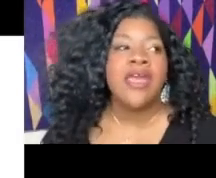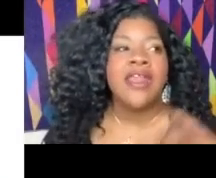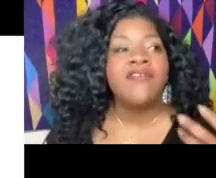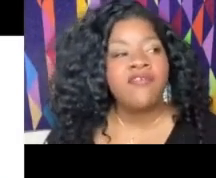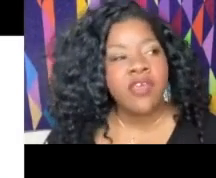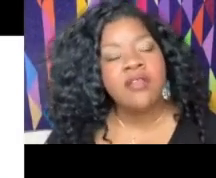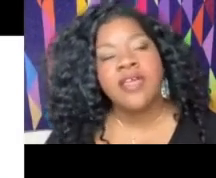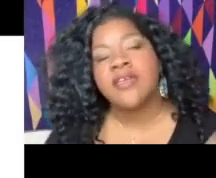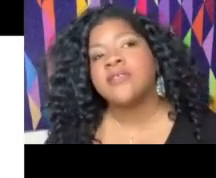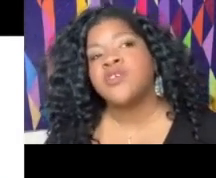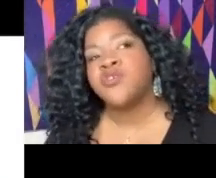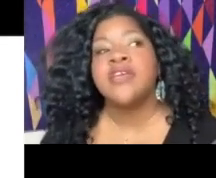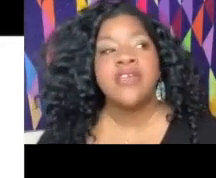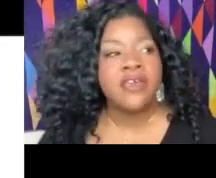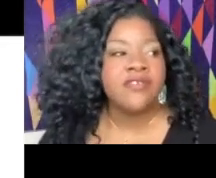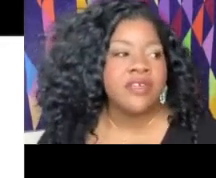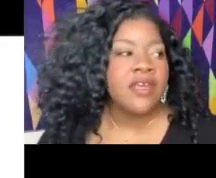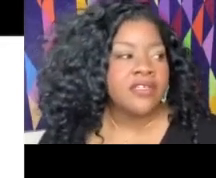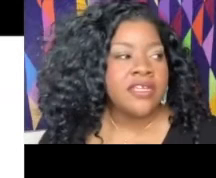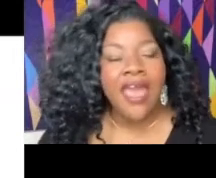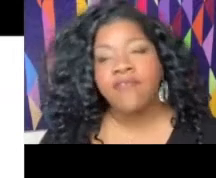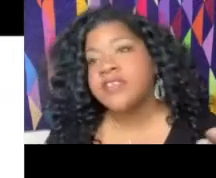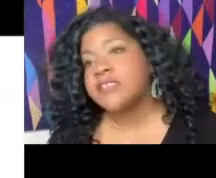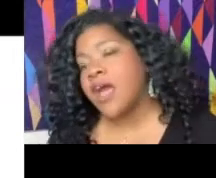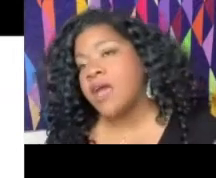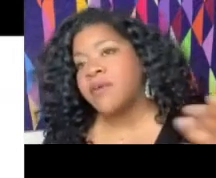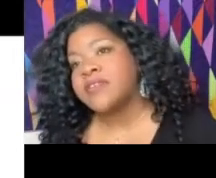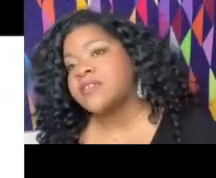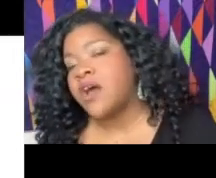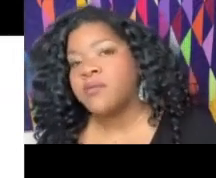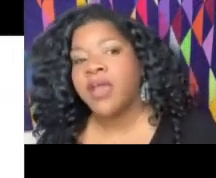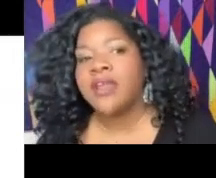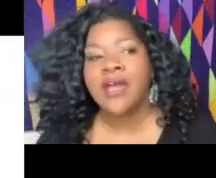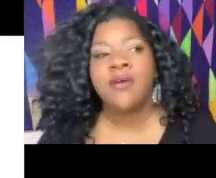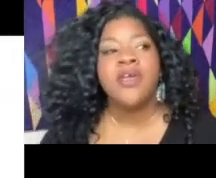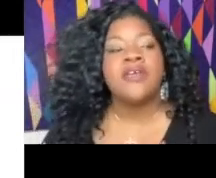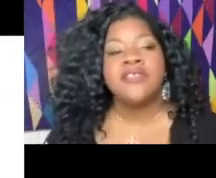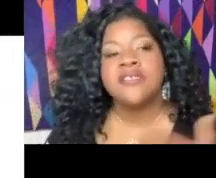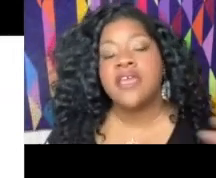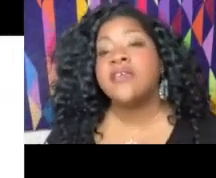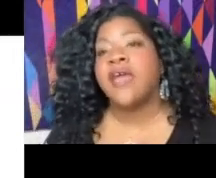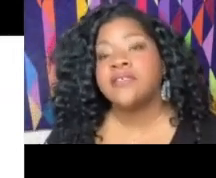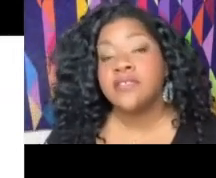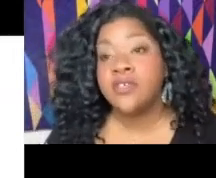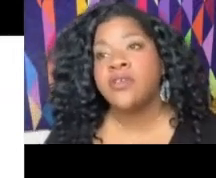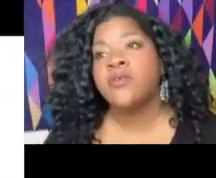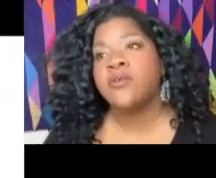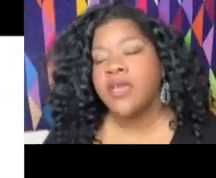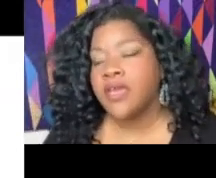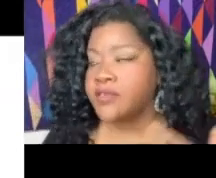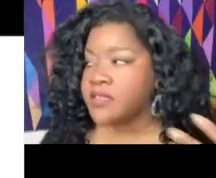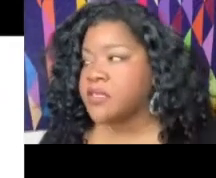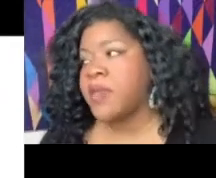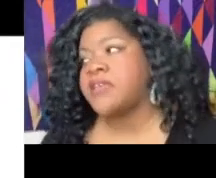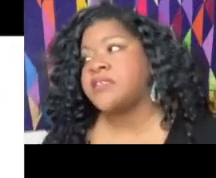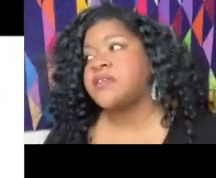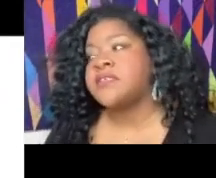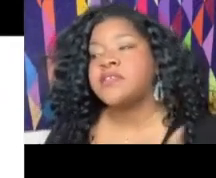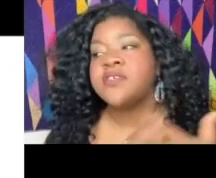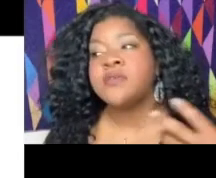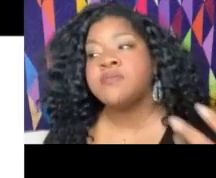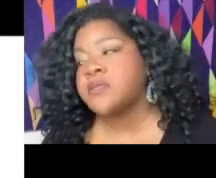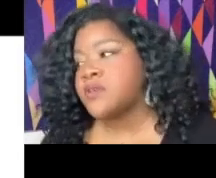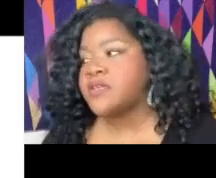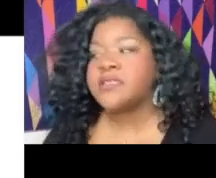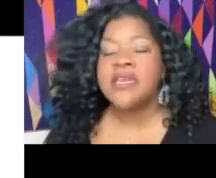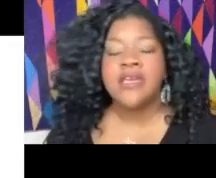work. And I feel like it is a great gift to have this time on this talk right now to say yes to you, into the spaces,